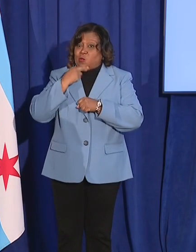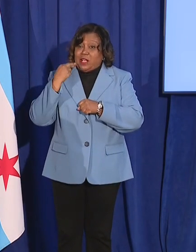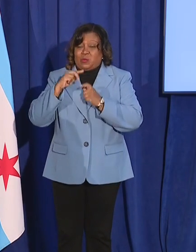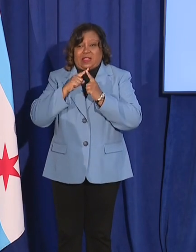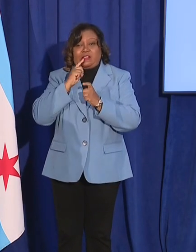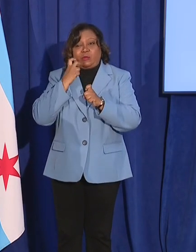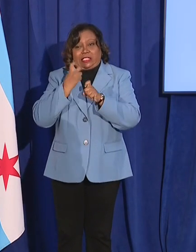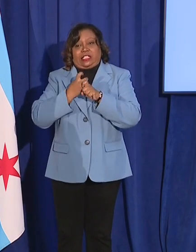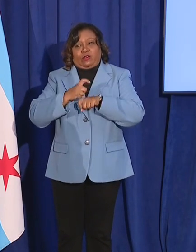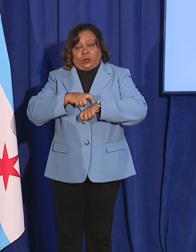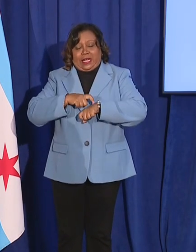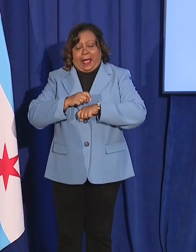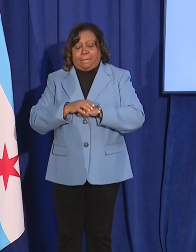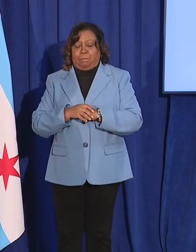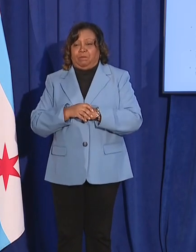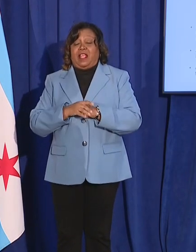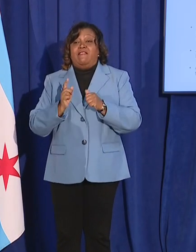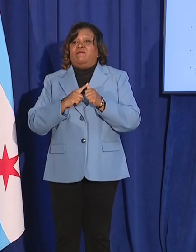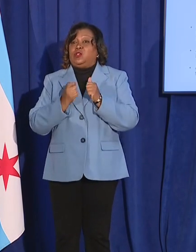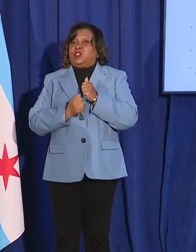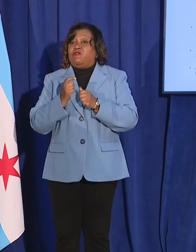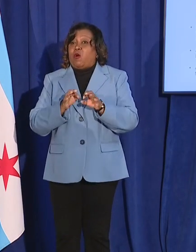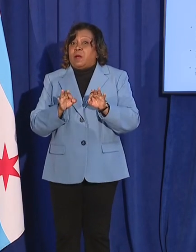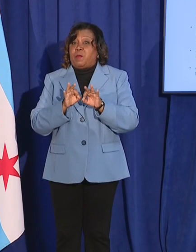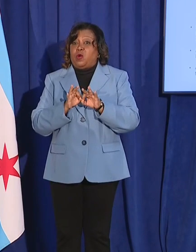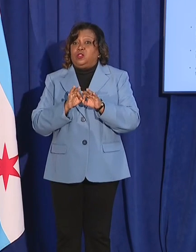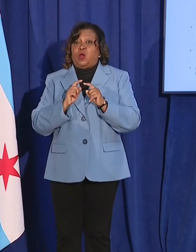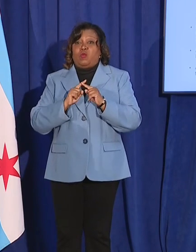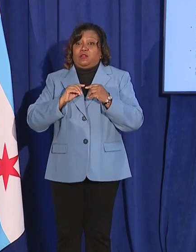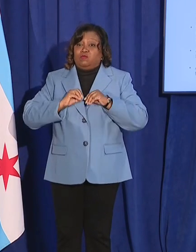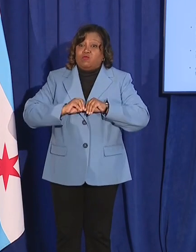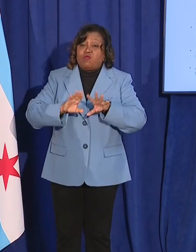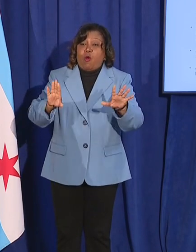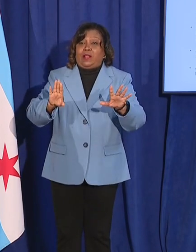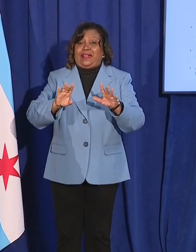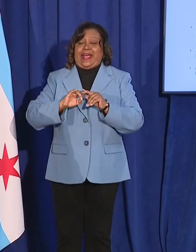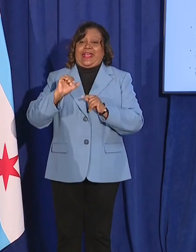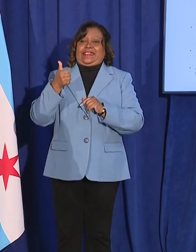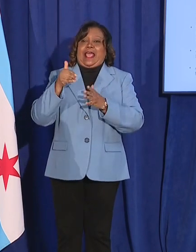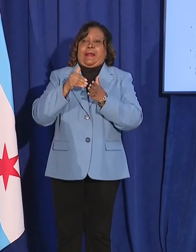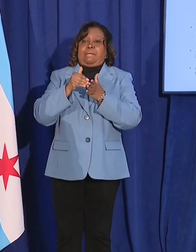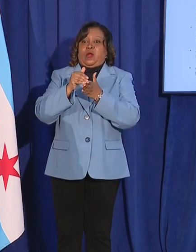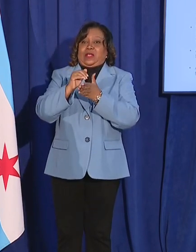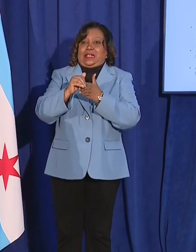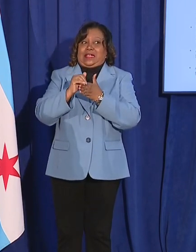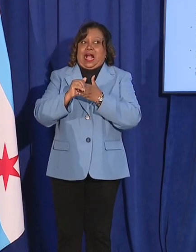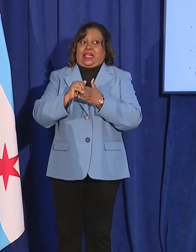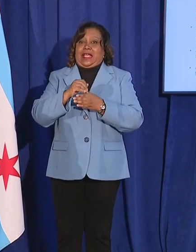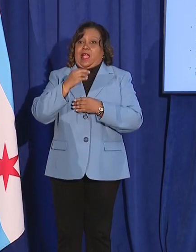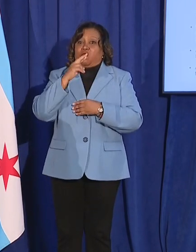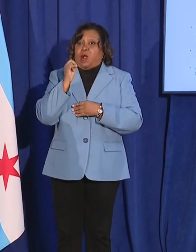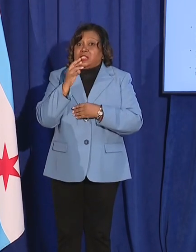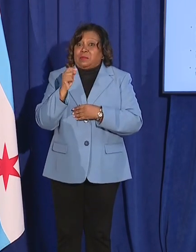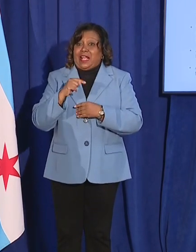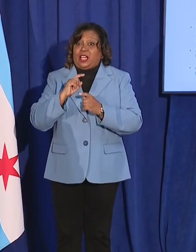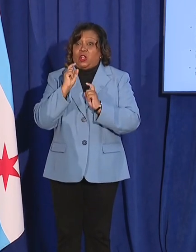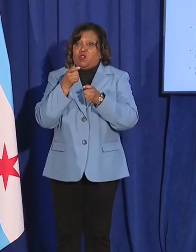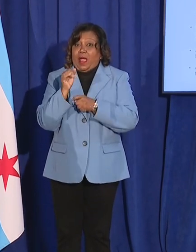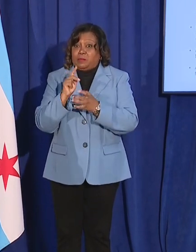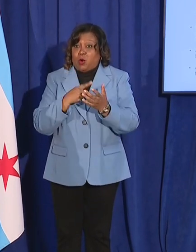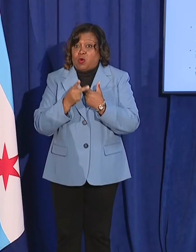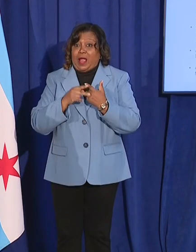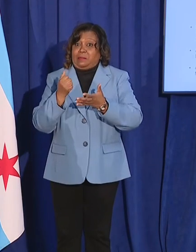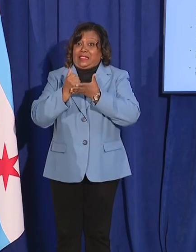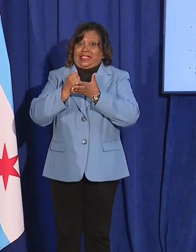very difficult time. First and foremost, we're rolling out a $10 million hospitality grant program